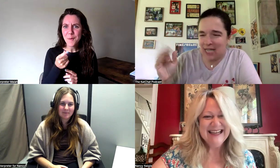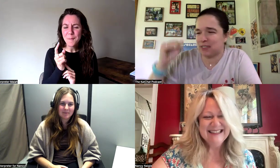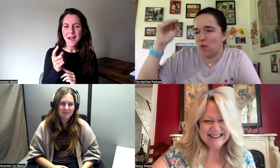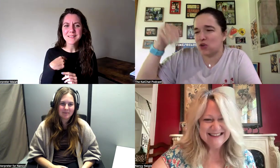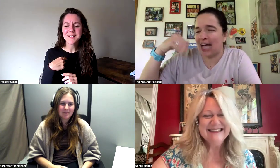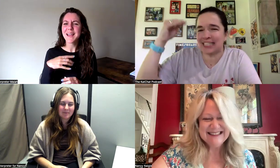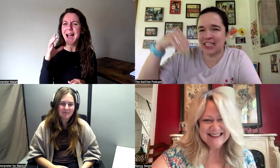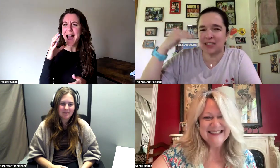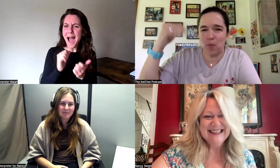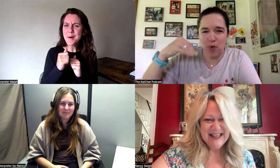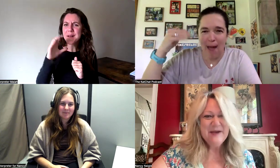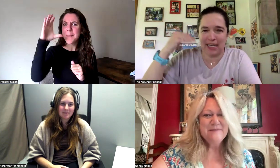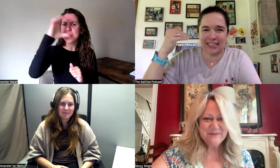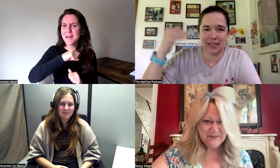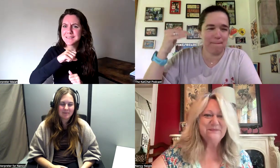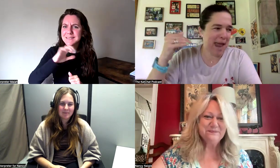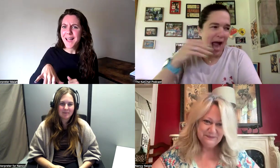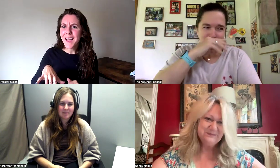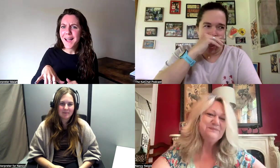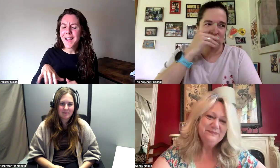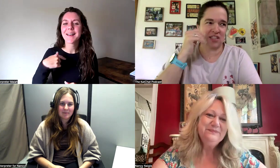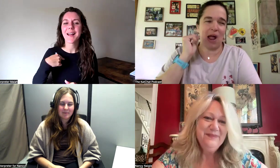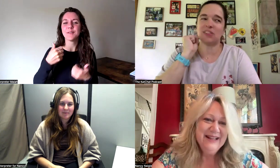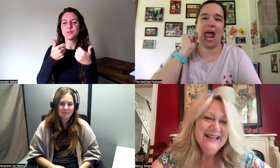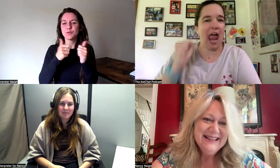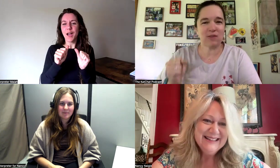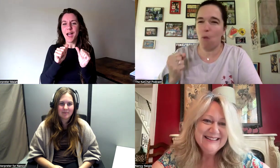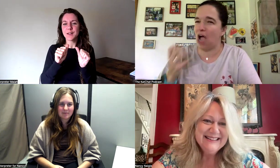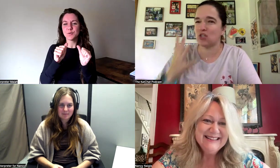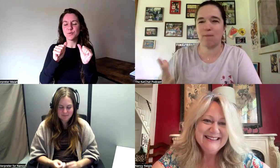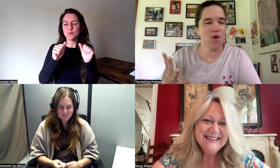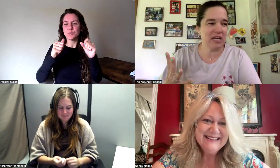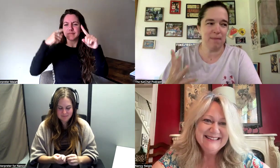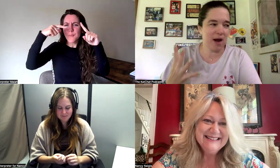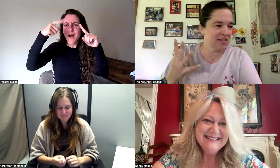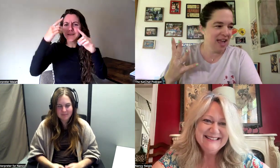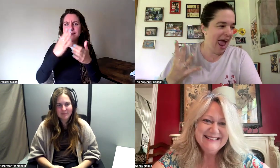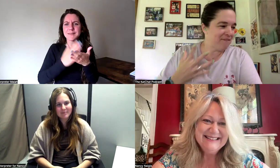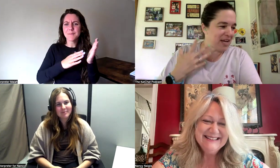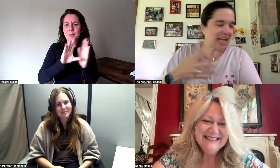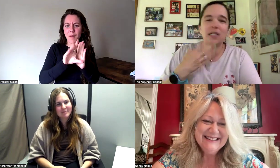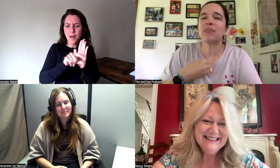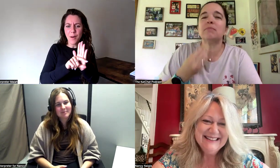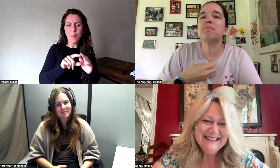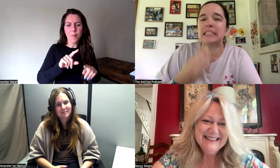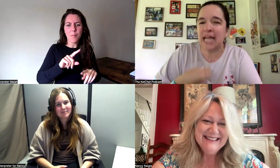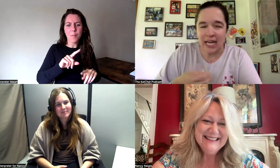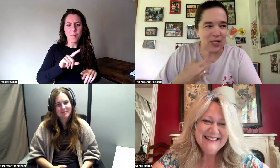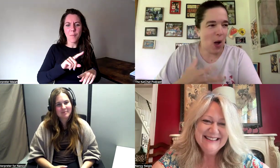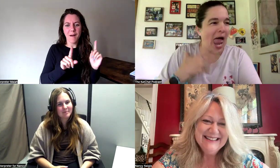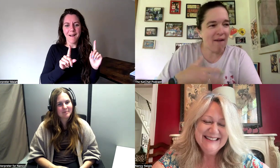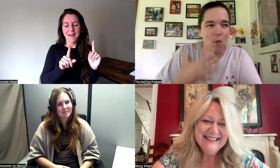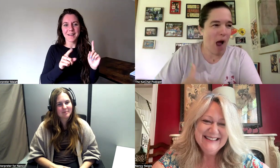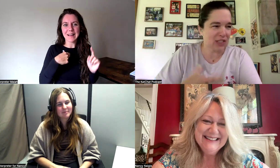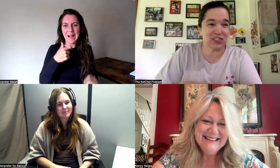miss this? But I was trying to get some prep and some background and stuff. I was like, I have to watch that movie because I feel like something's